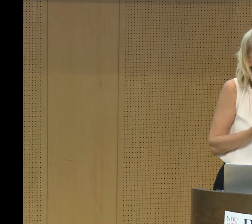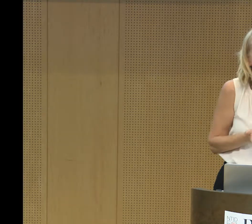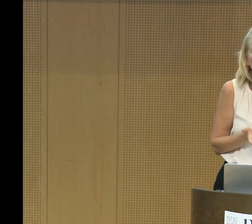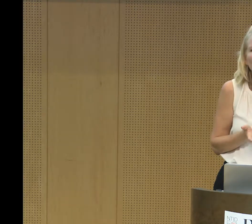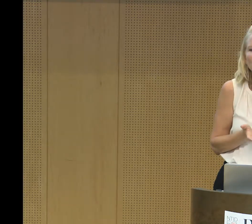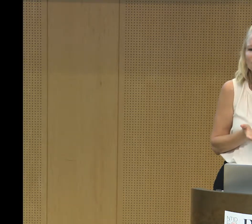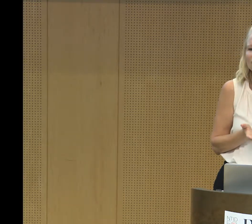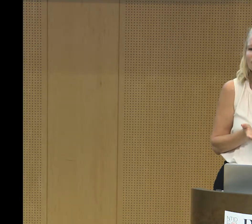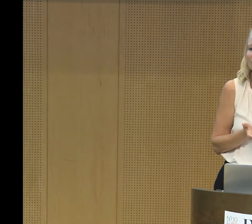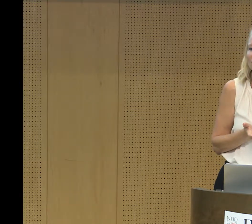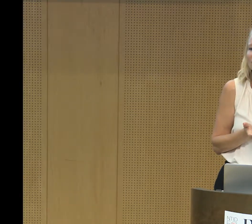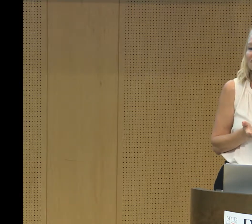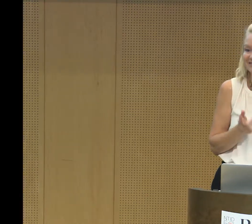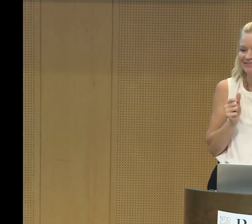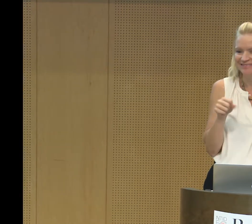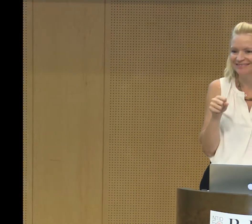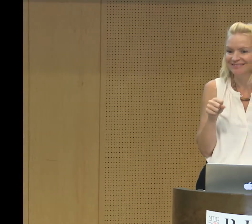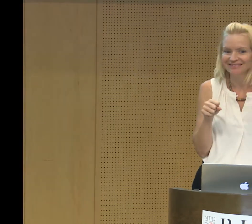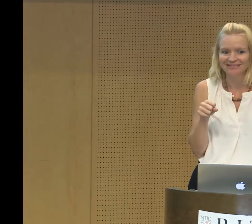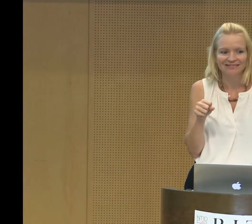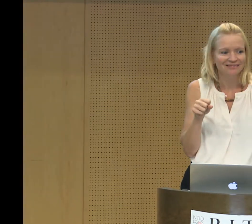with it. Any other comments?